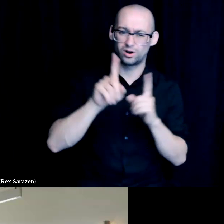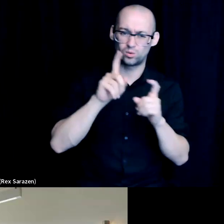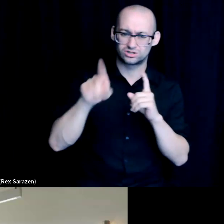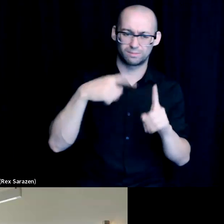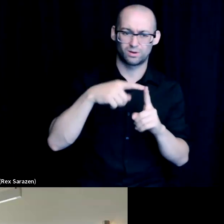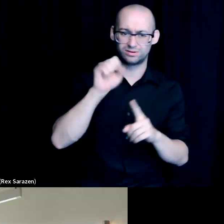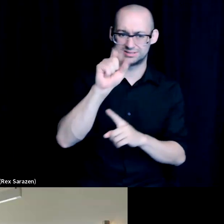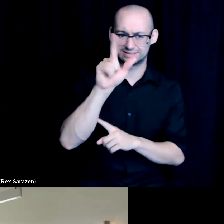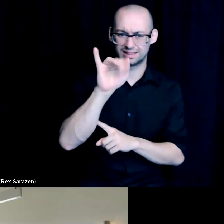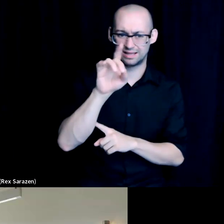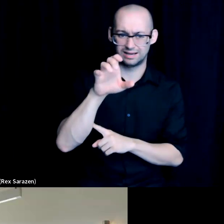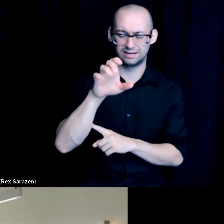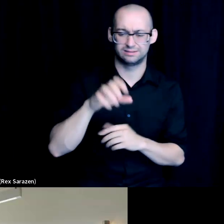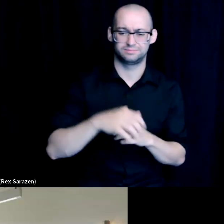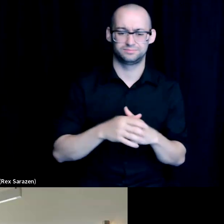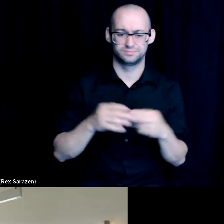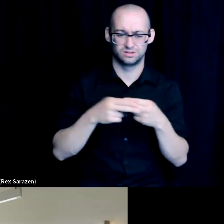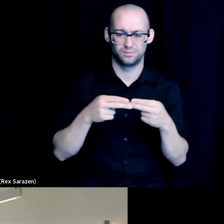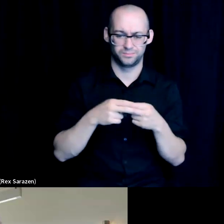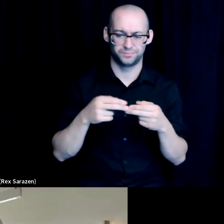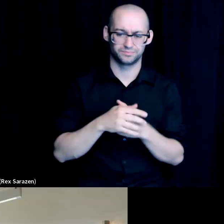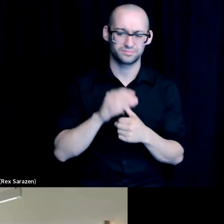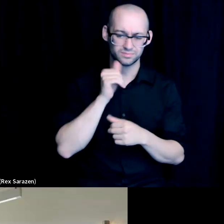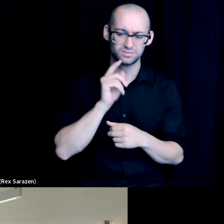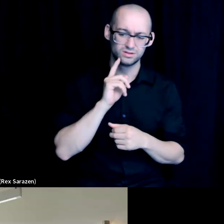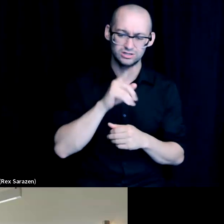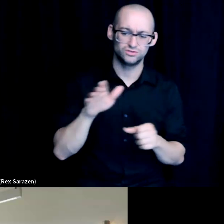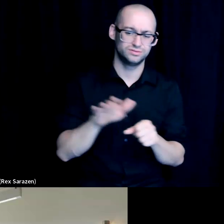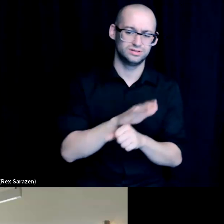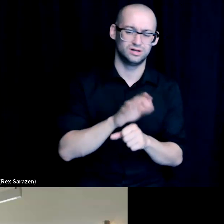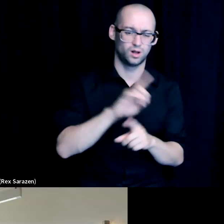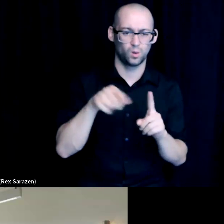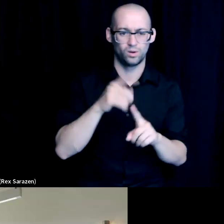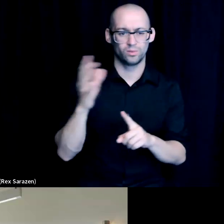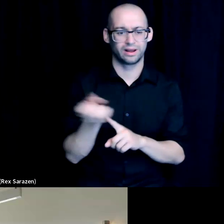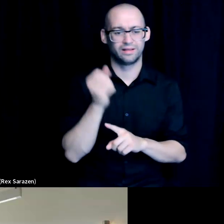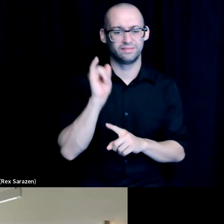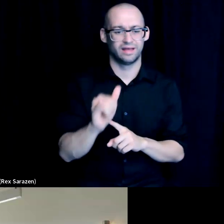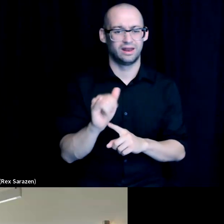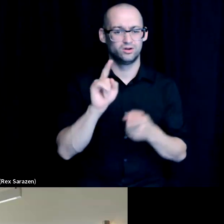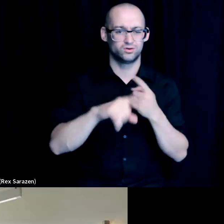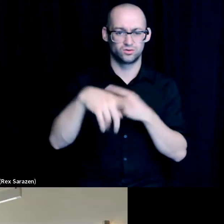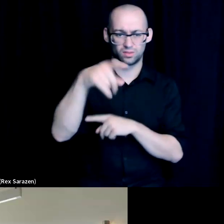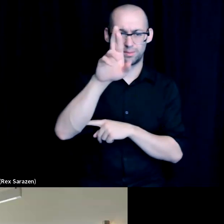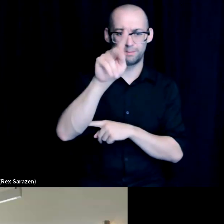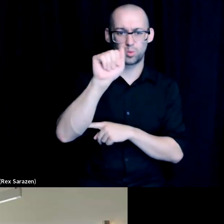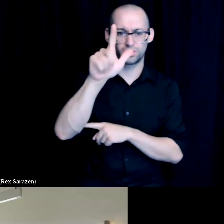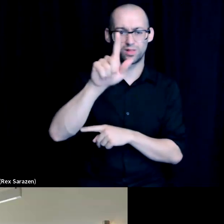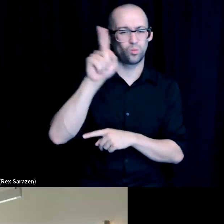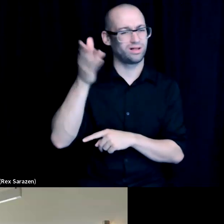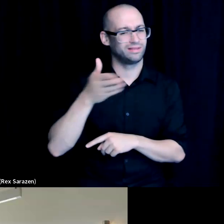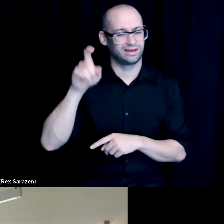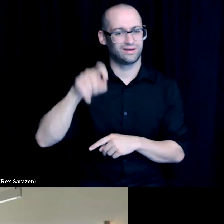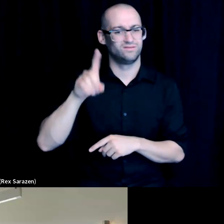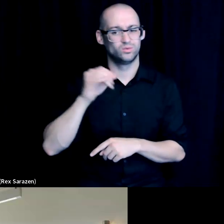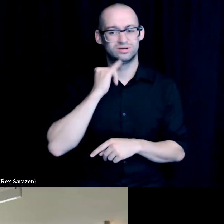slides. Not sure entirely when we'll get those slides up to the portal. One of the things we have to do is make sure